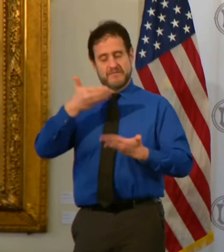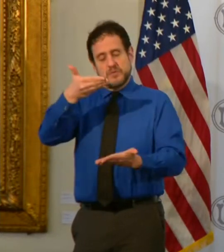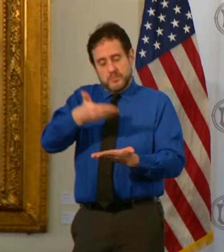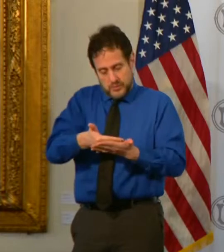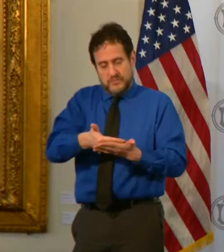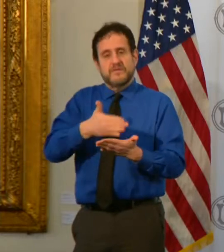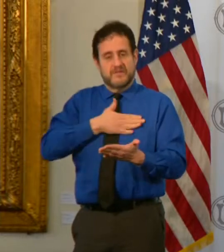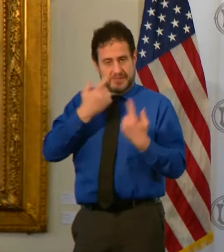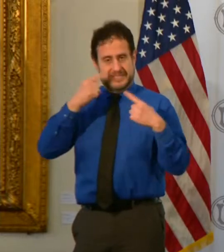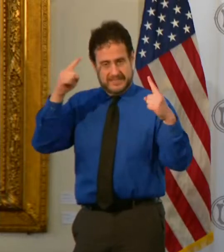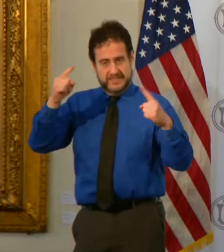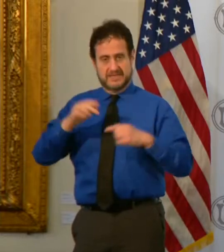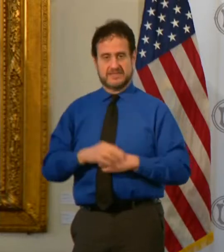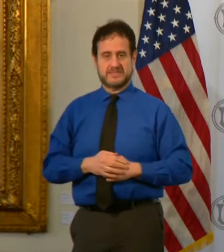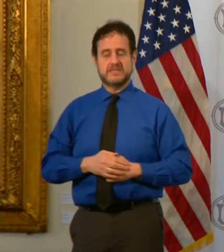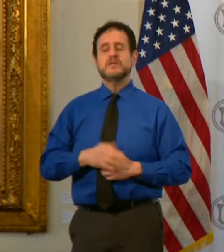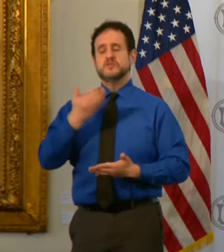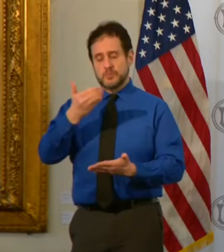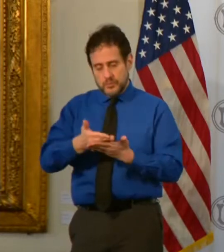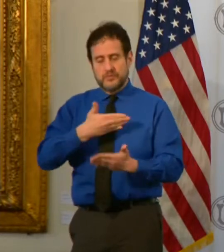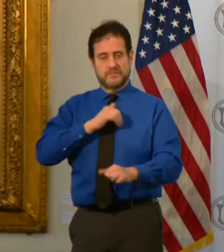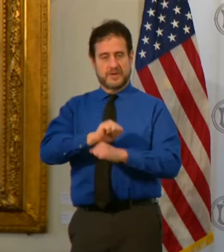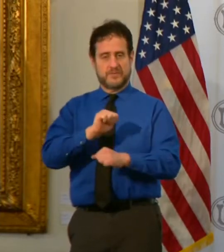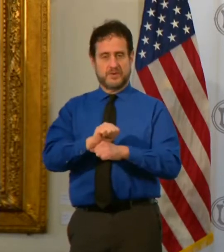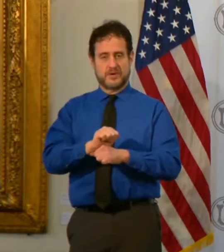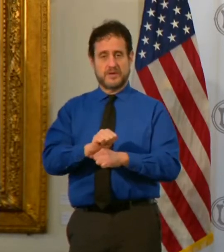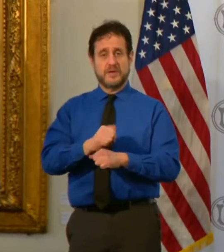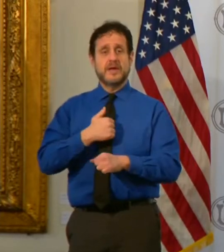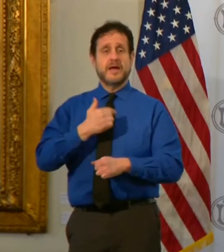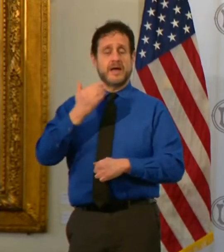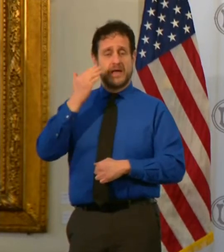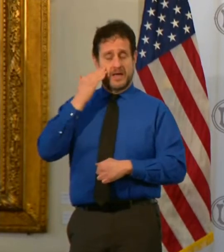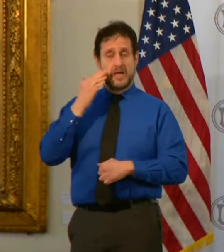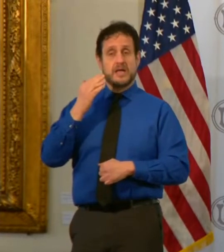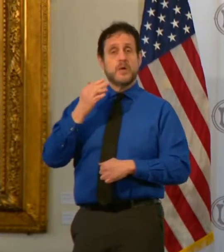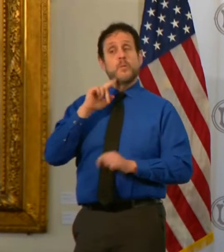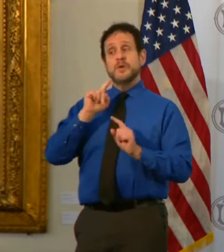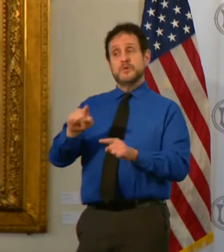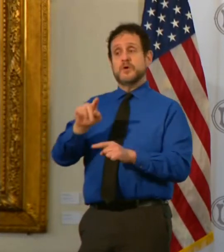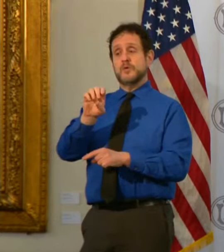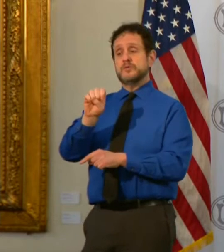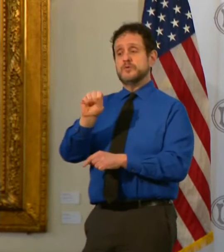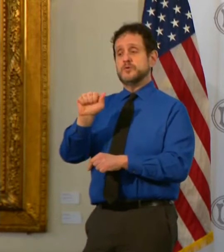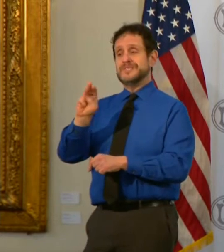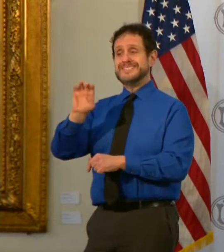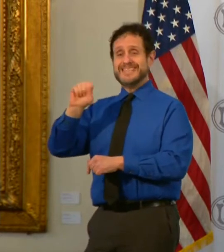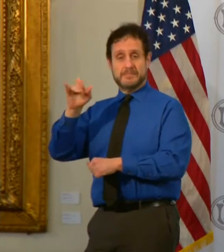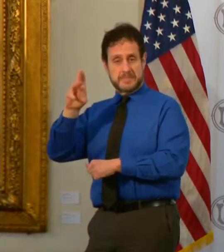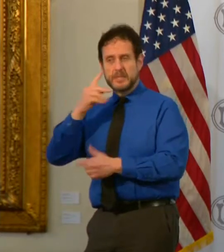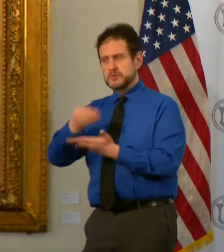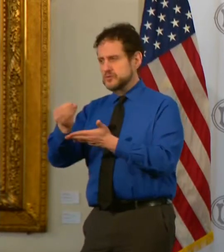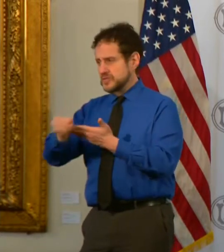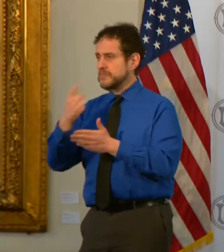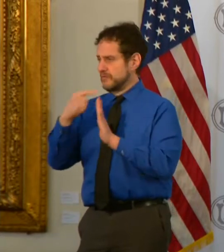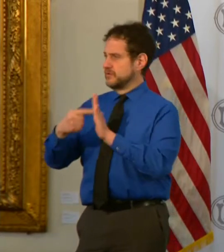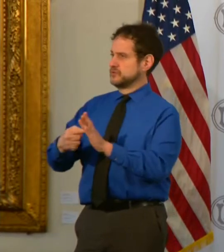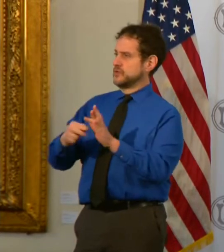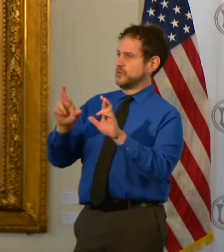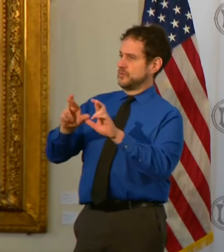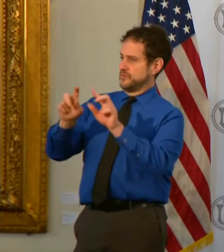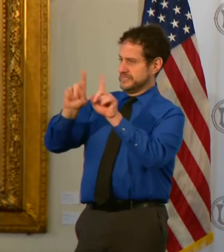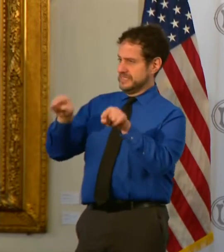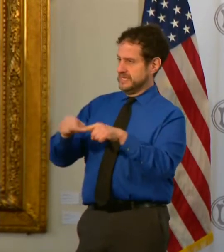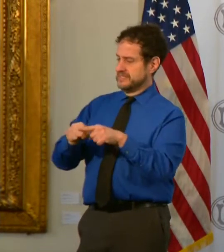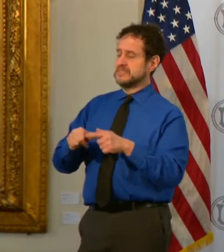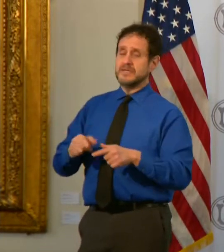I know, just like leaving Sam's Club, and you got to show the receipt, I got to show you what I'm doing.